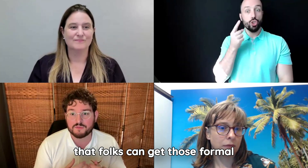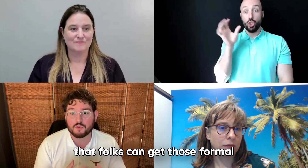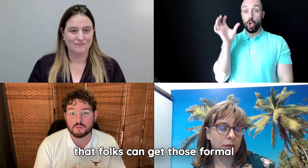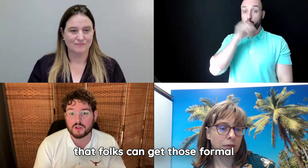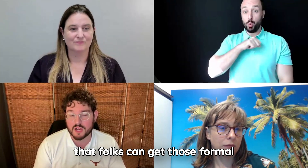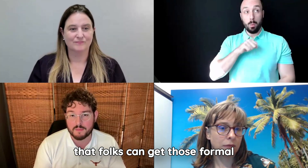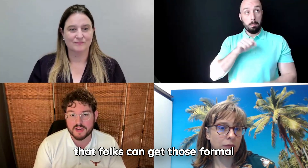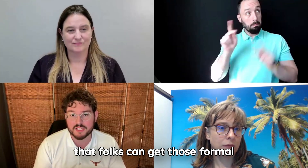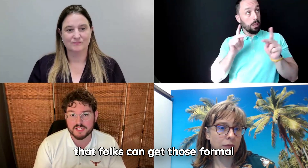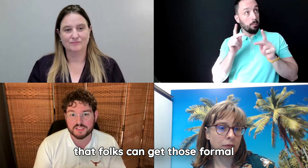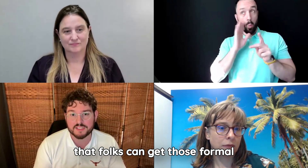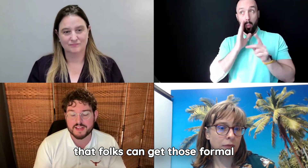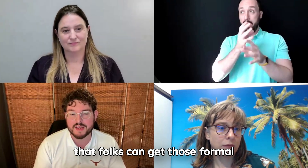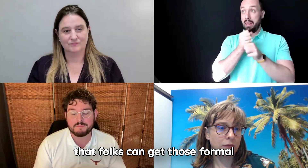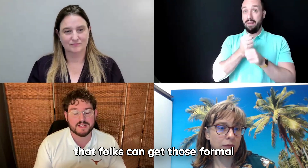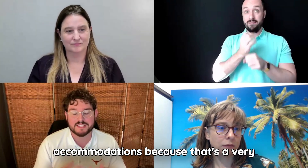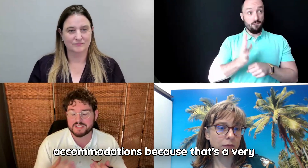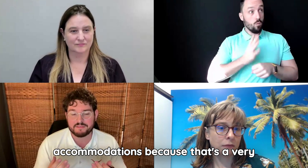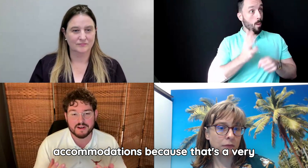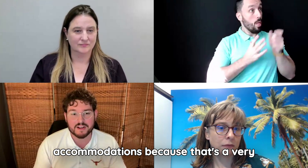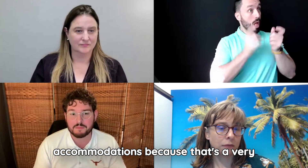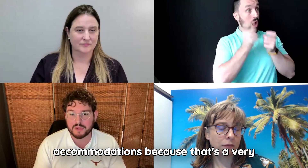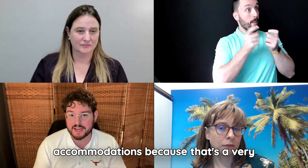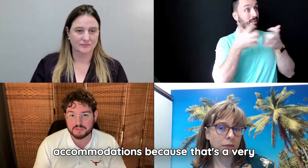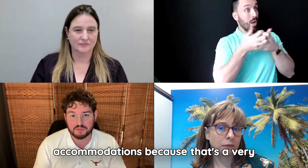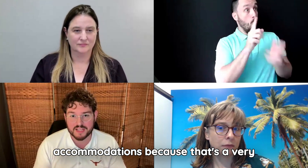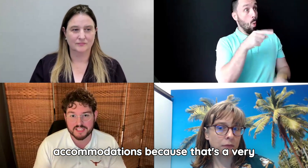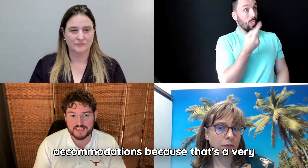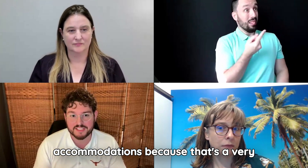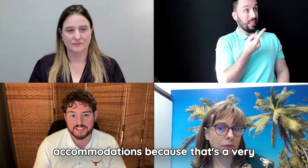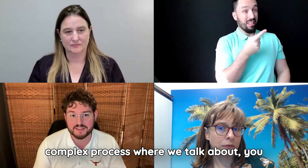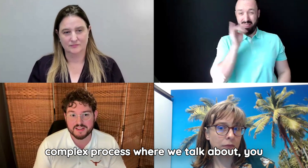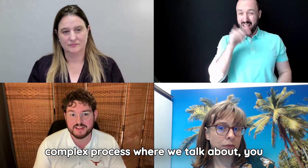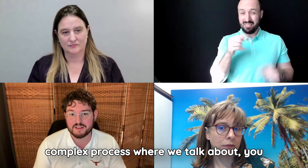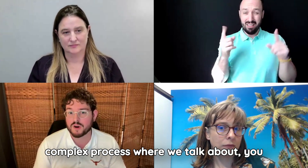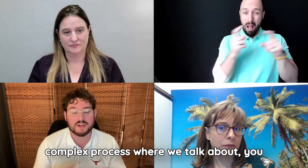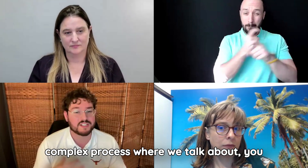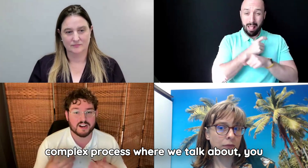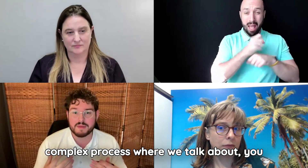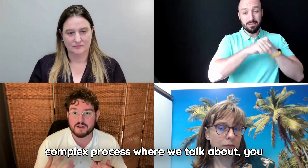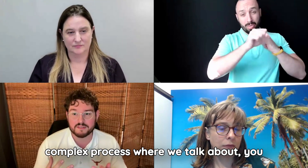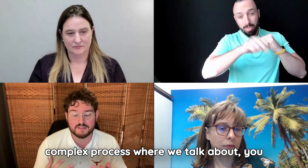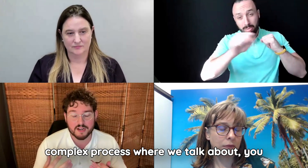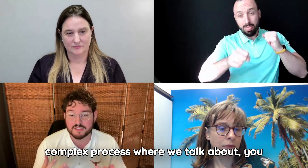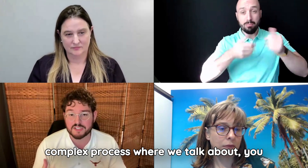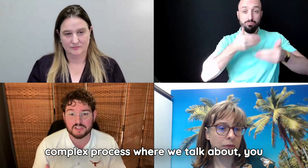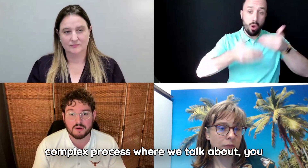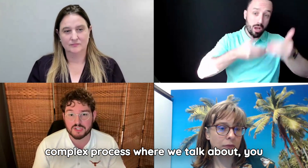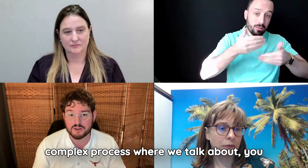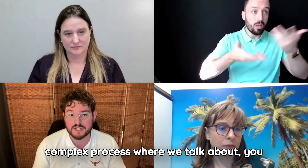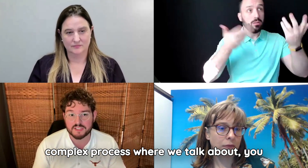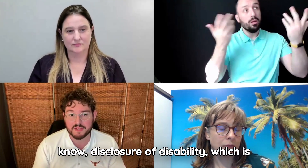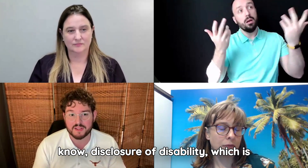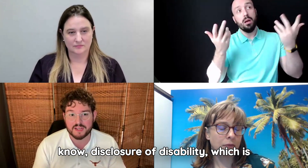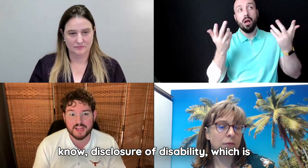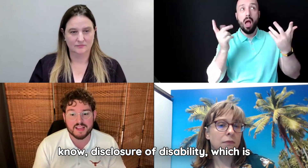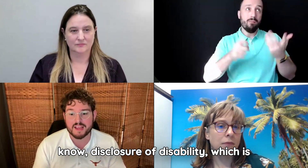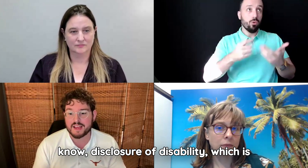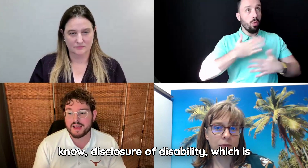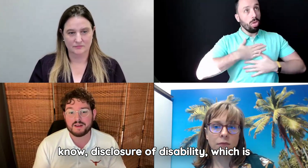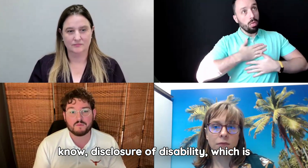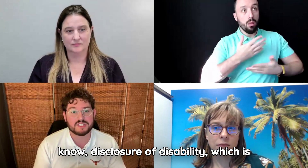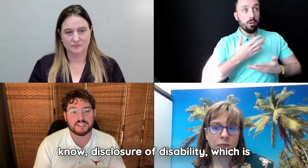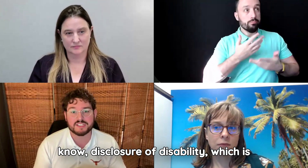get those formal accommodations, because that's a very complex process where we talk about, disclosure of